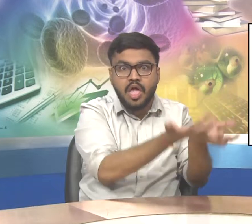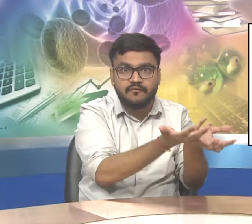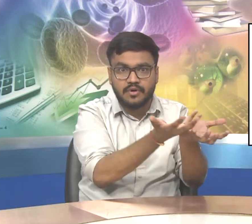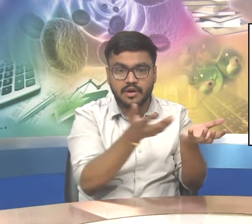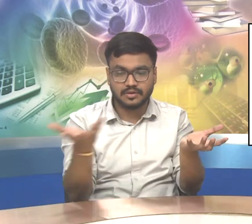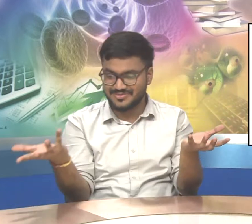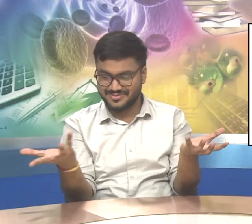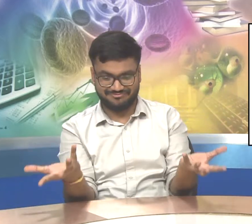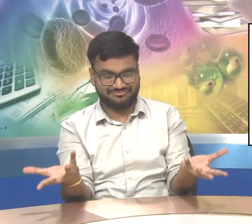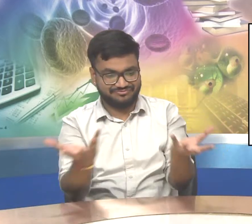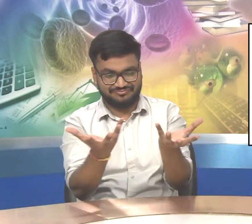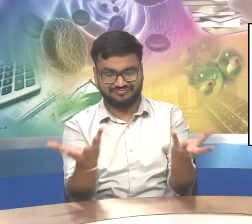Combining them,